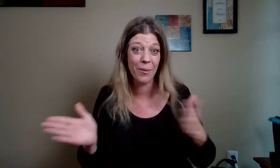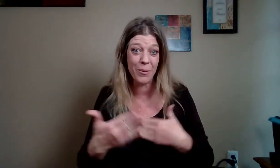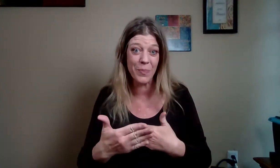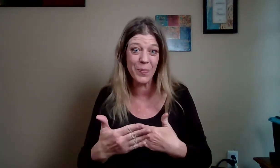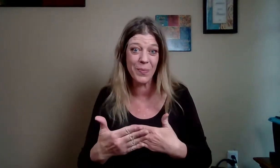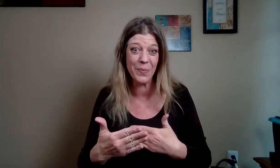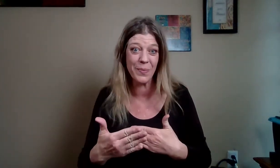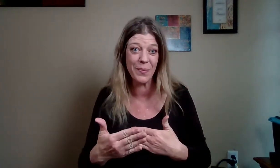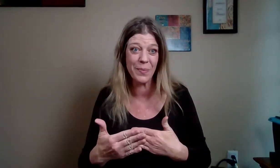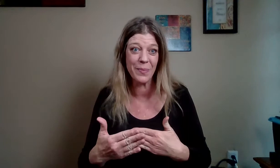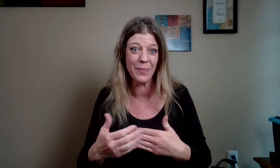Bathroom.